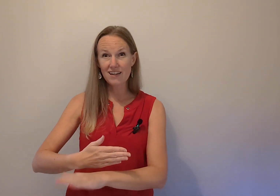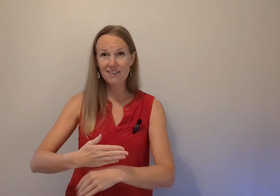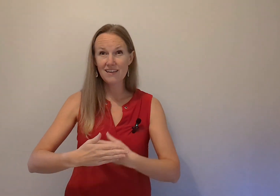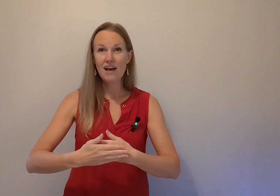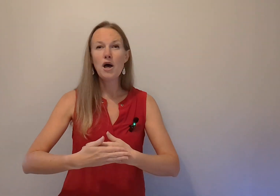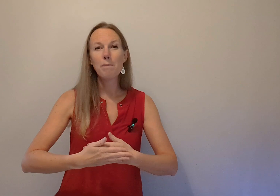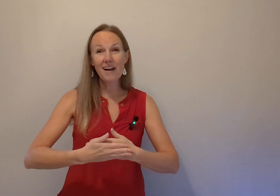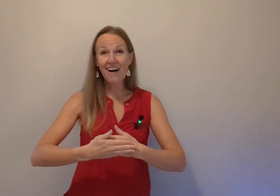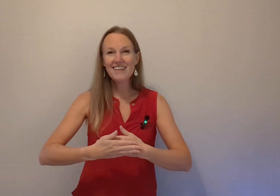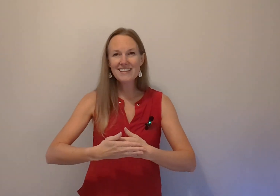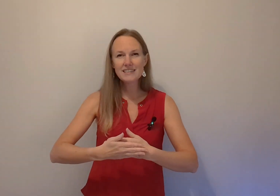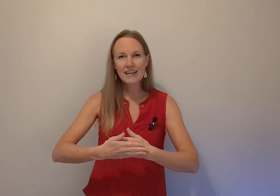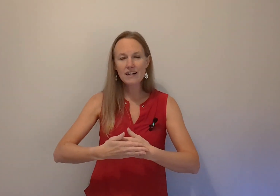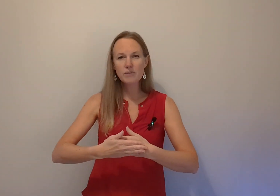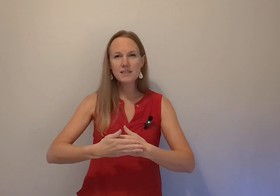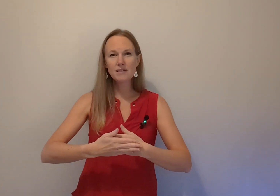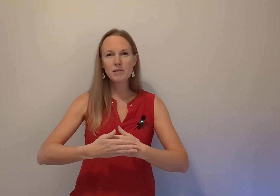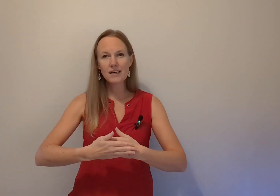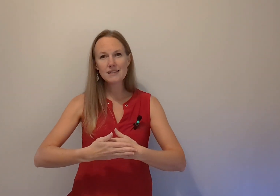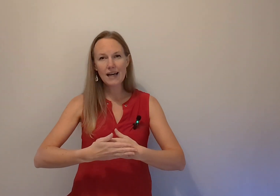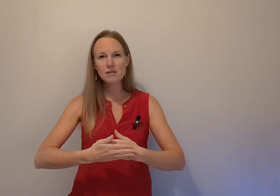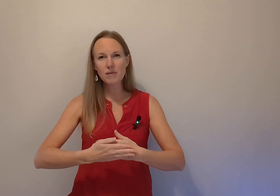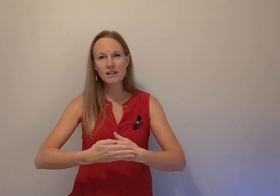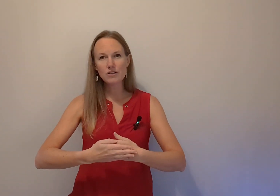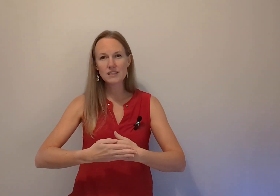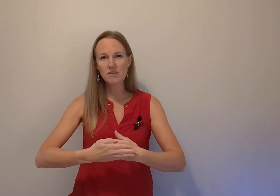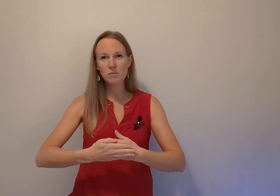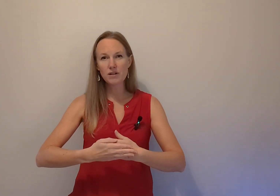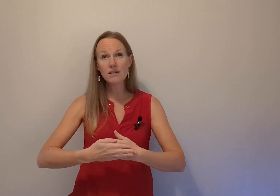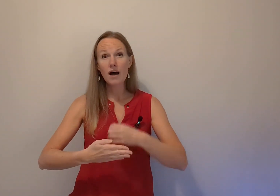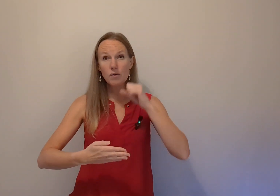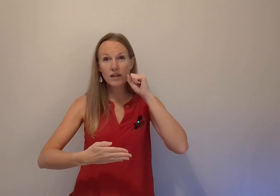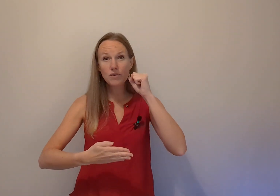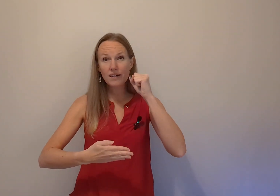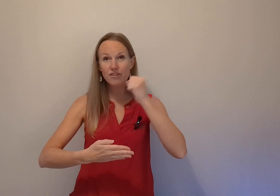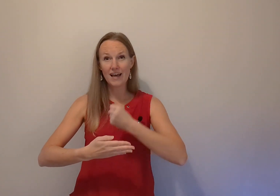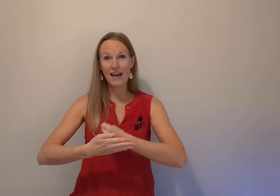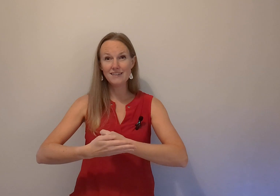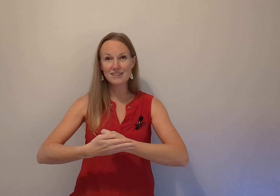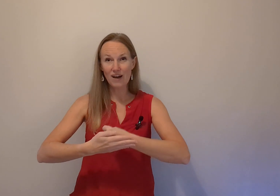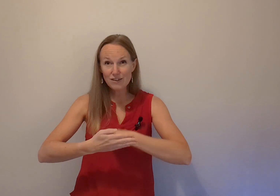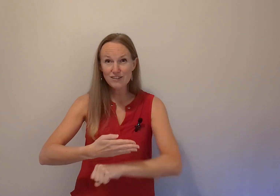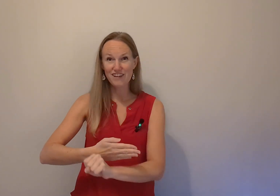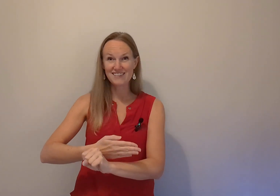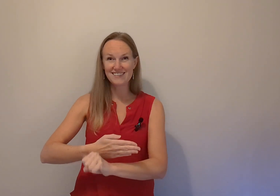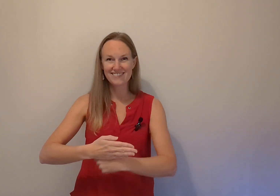underneath, but I like the second option because as a mother who's given birth, I want credit for the head, so I use a fist,